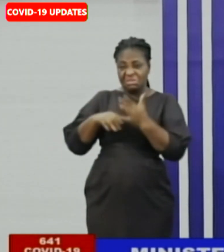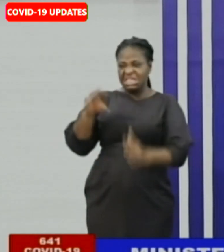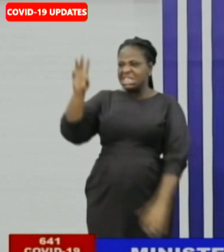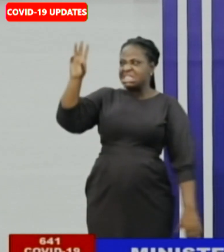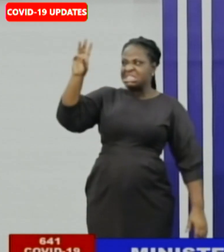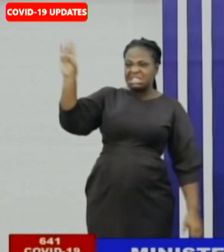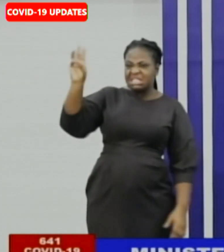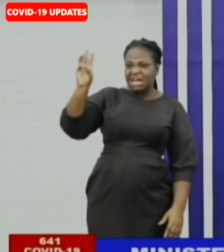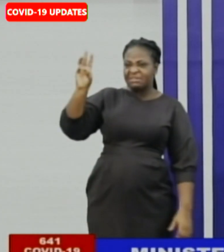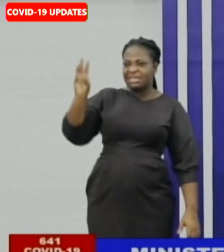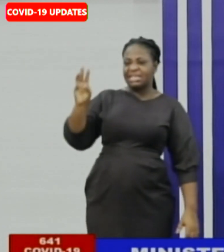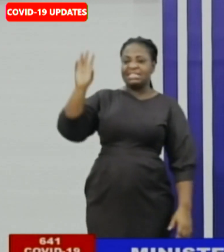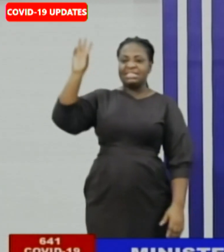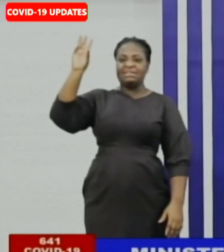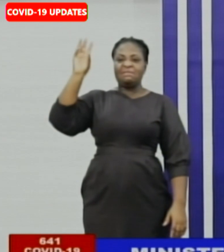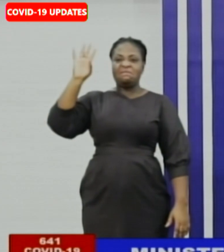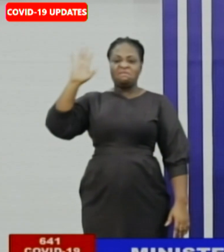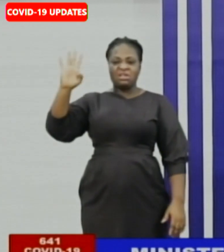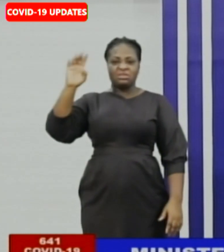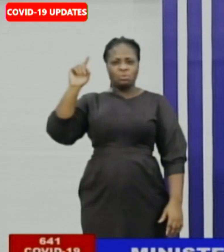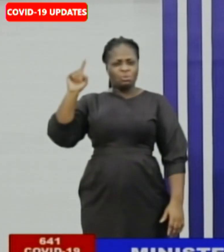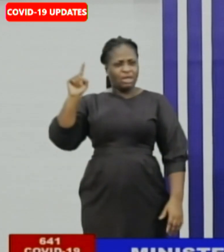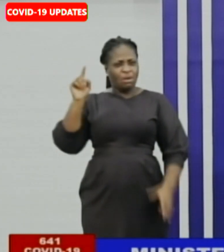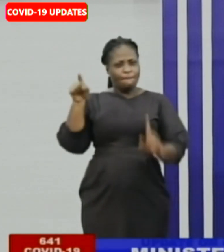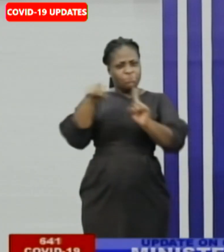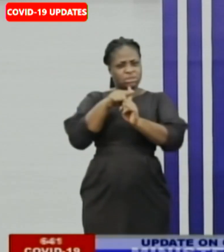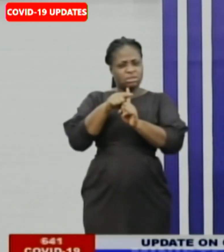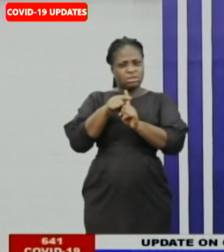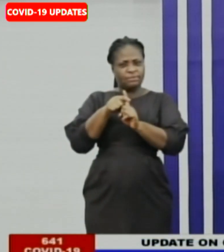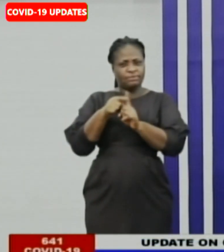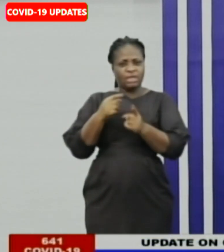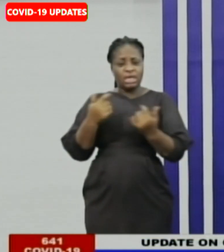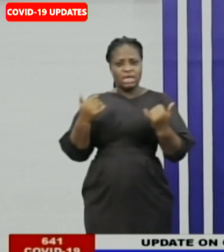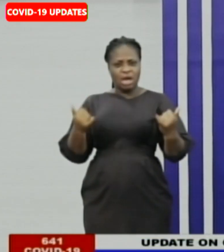is 641 positive cases. It comes out of